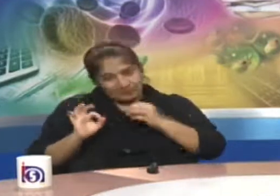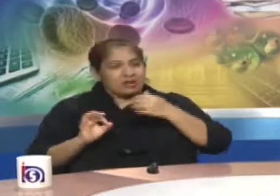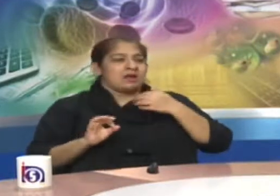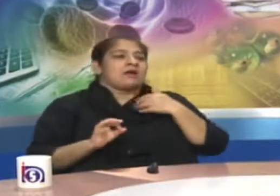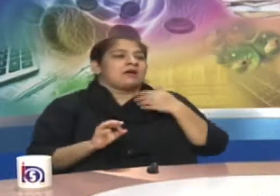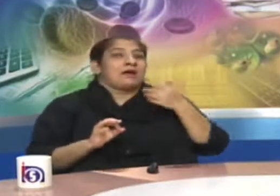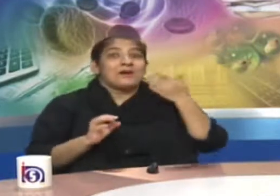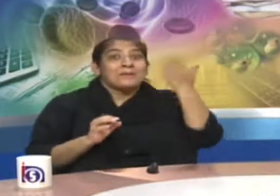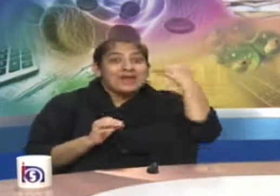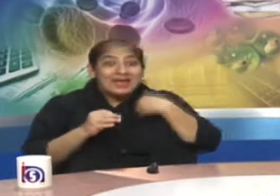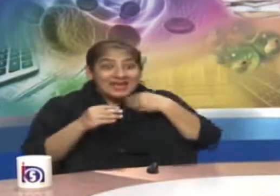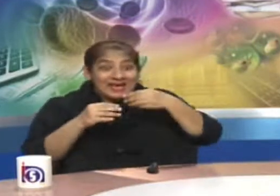year.